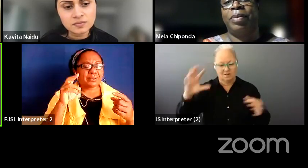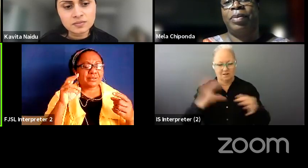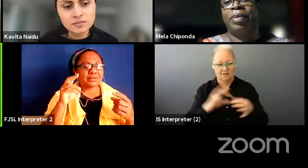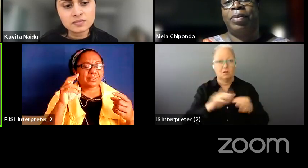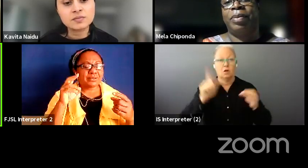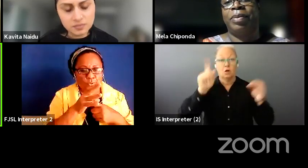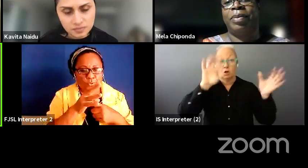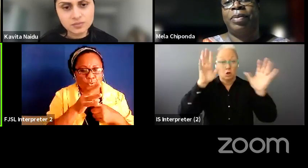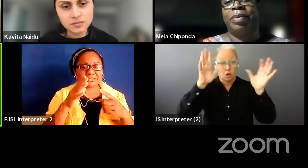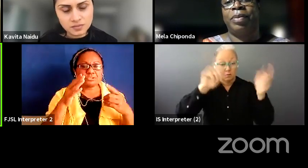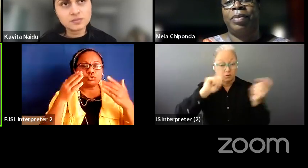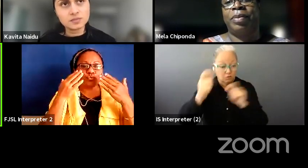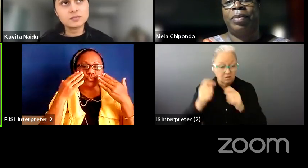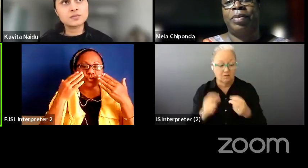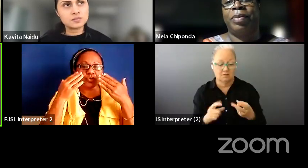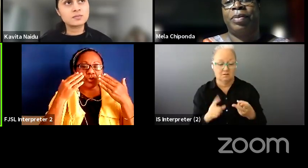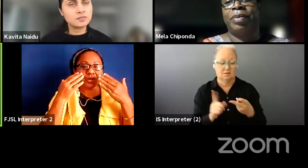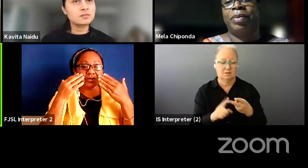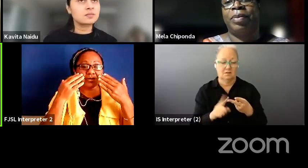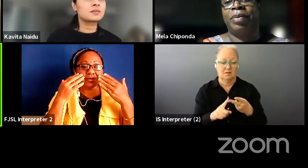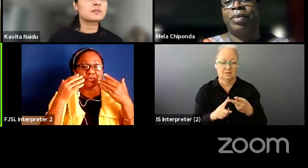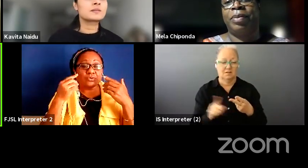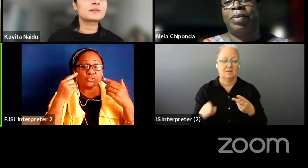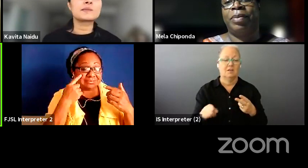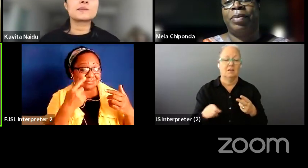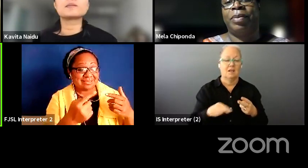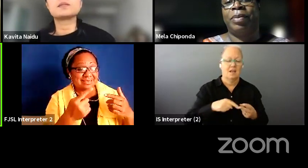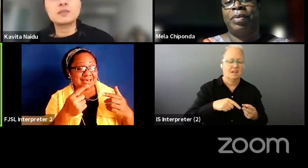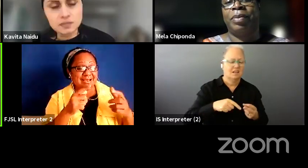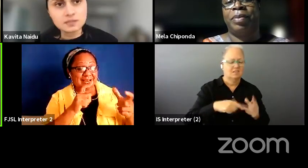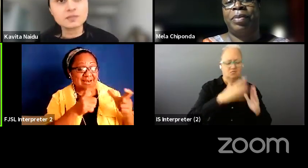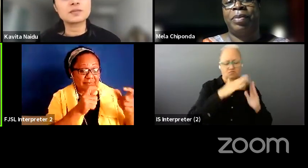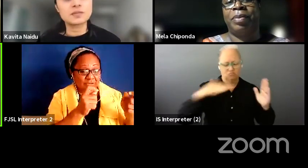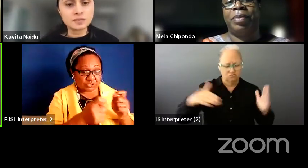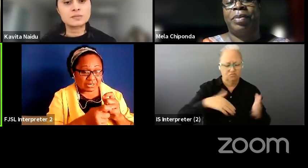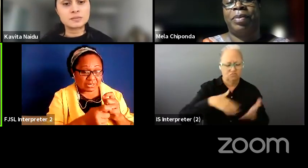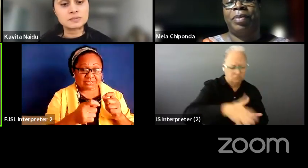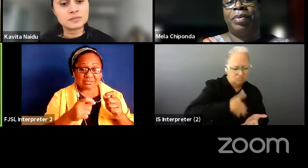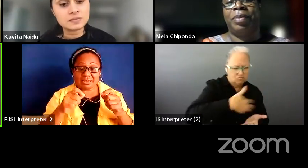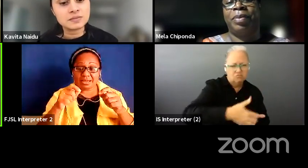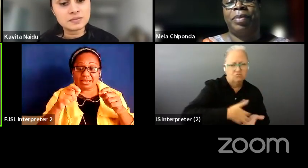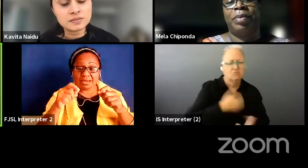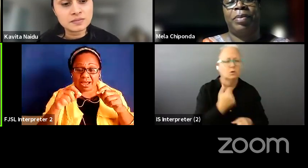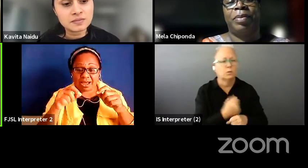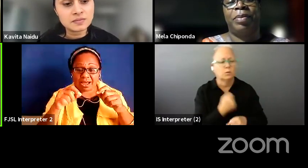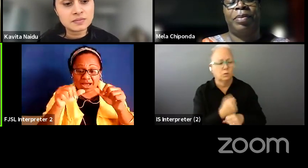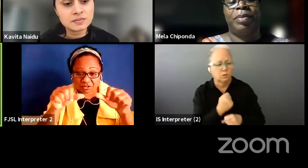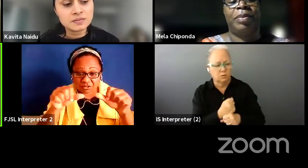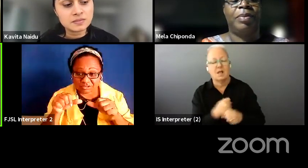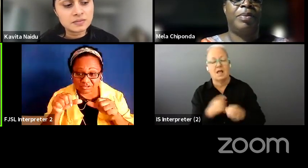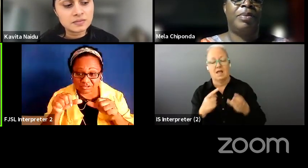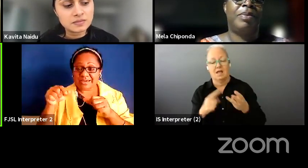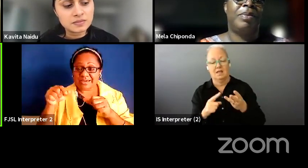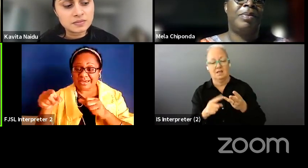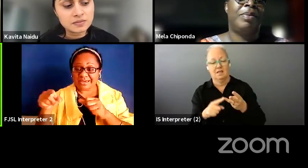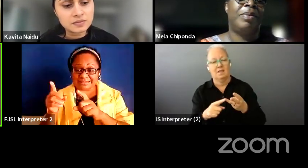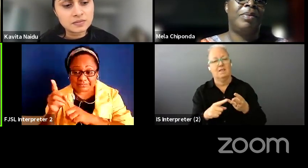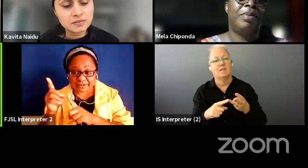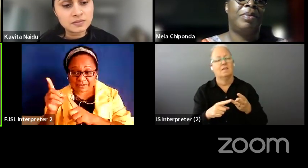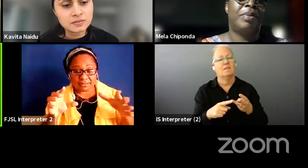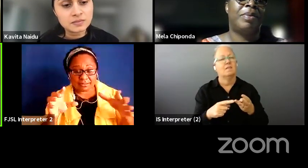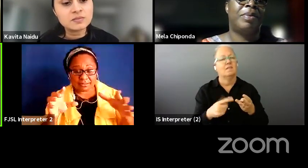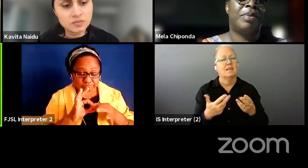change, industrialized agriculture, the extractive development, and particularly their roles in just putting us in this endless